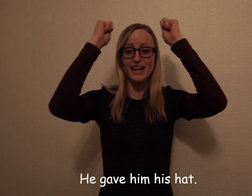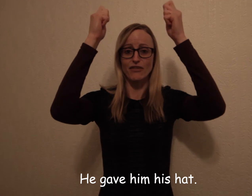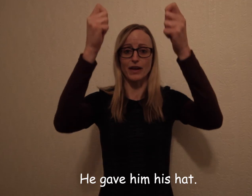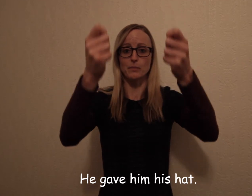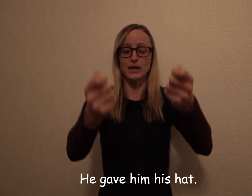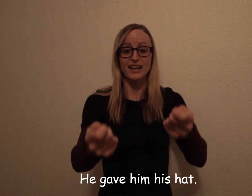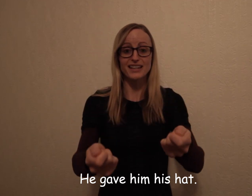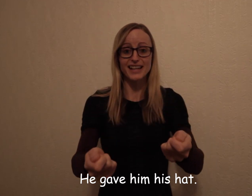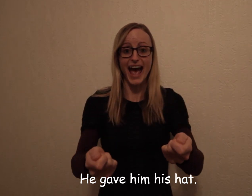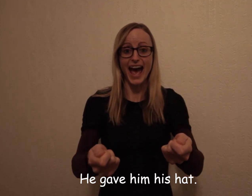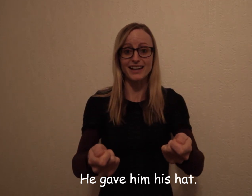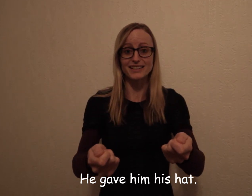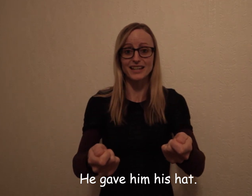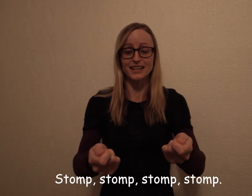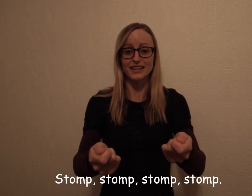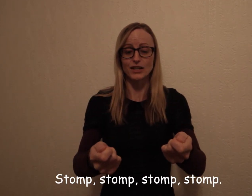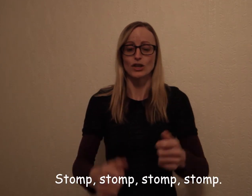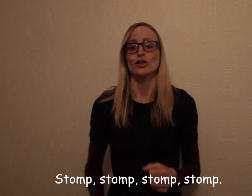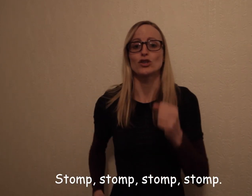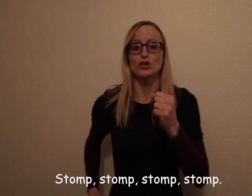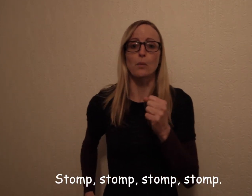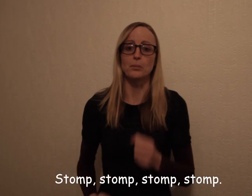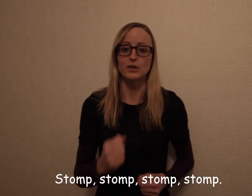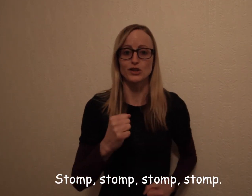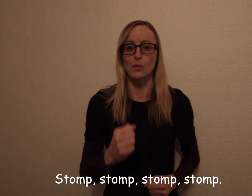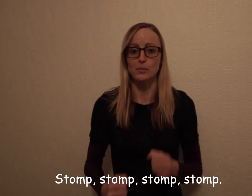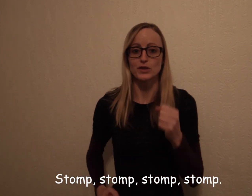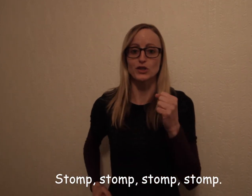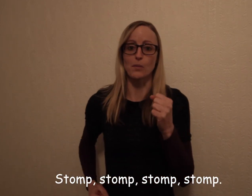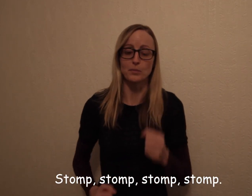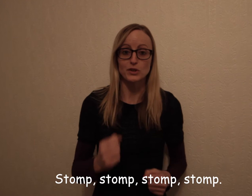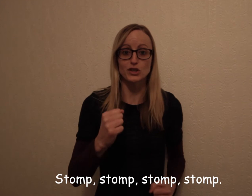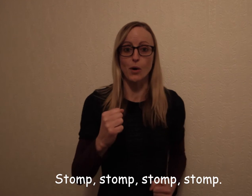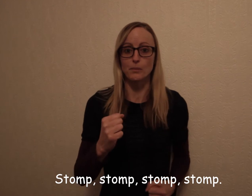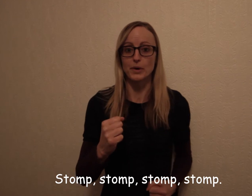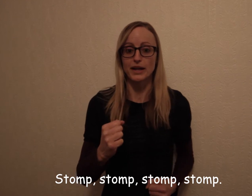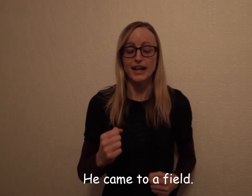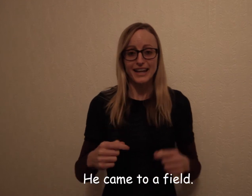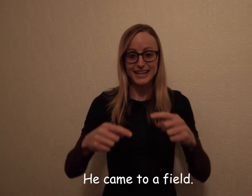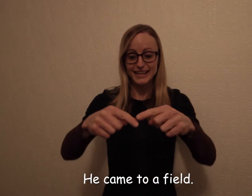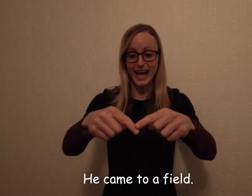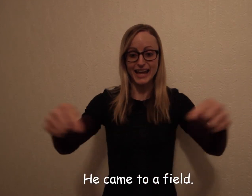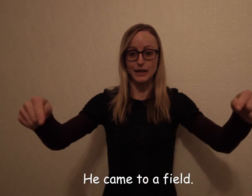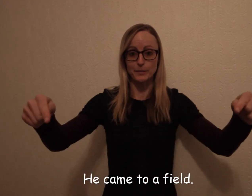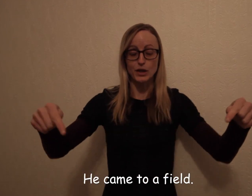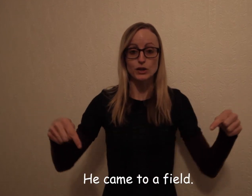gave him his hat. Stomp, stomp, stomp, stomp. He came to